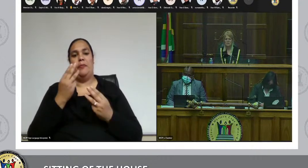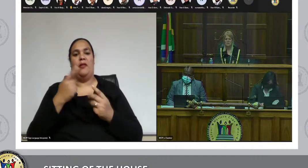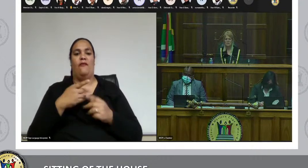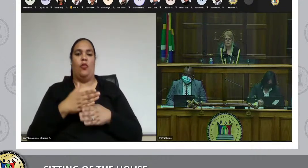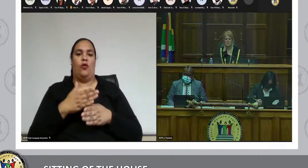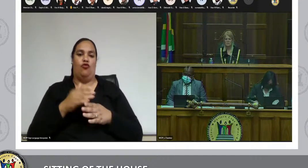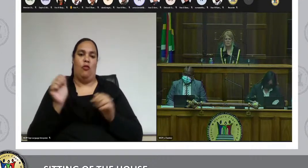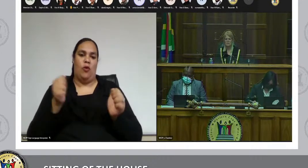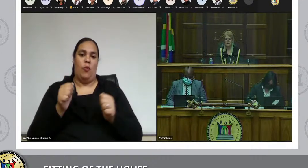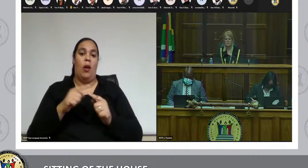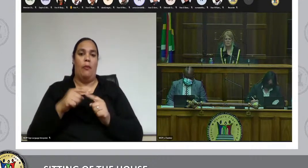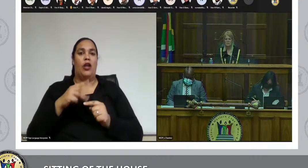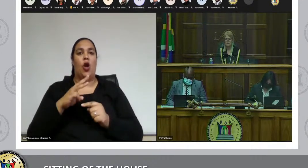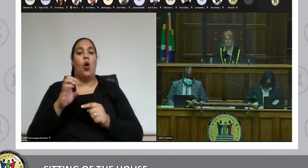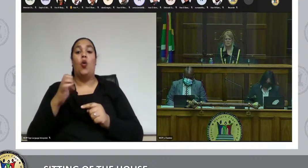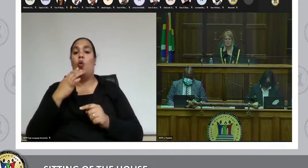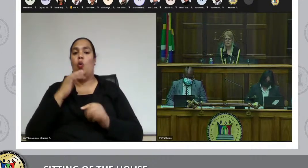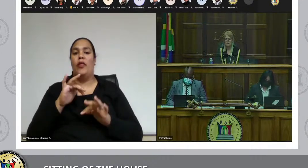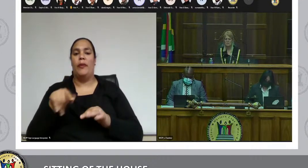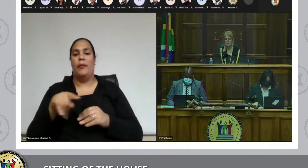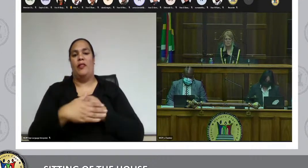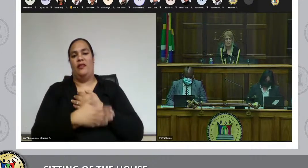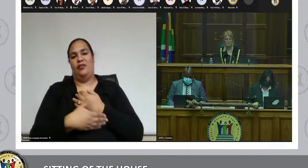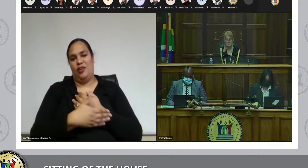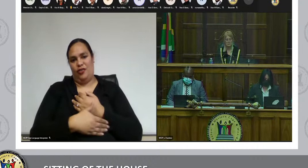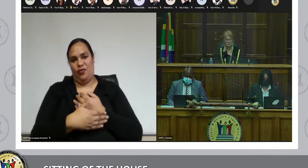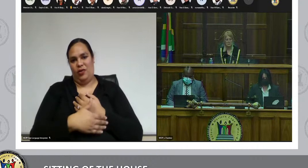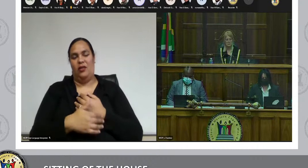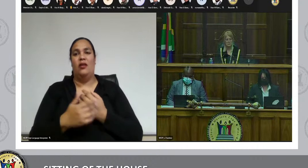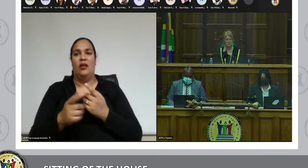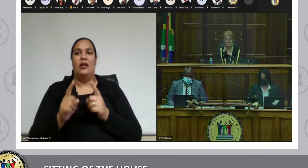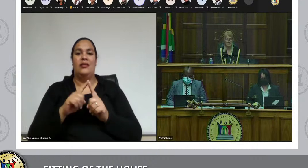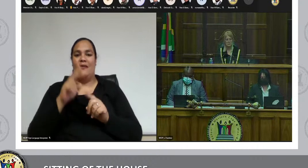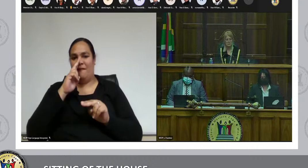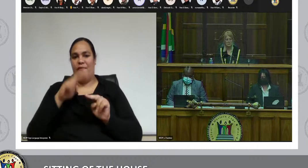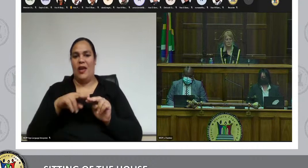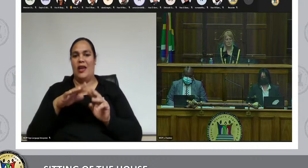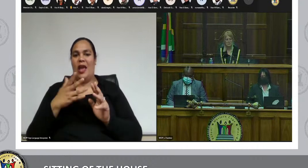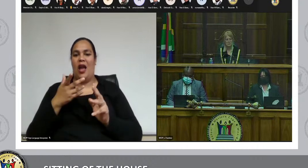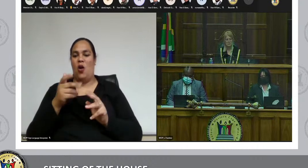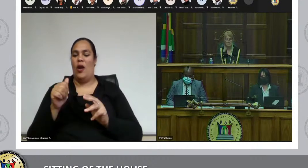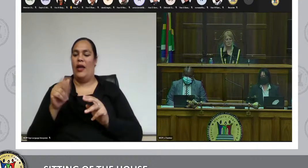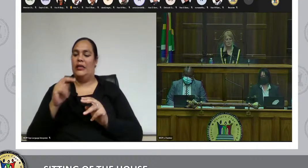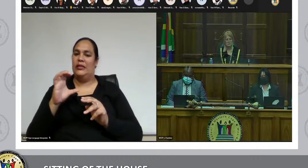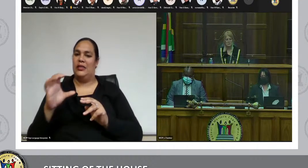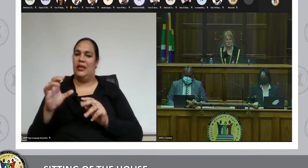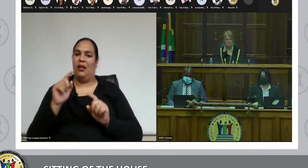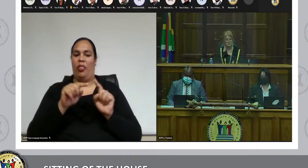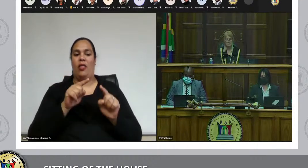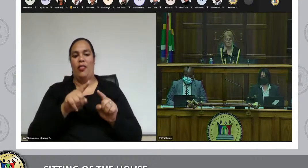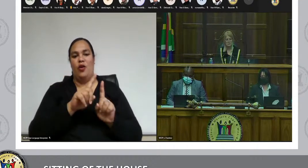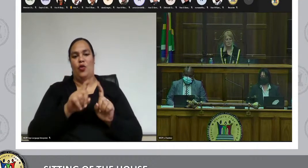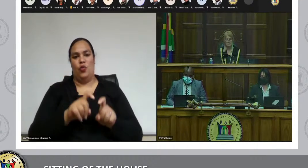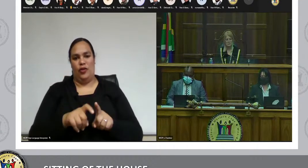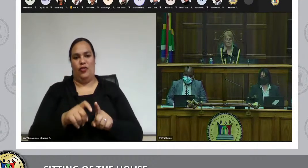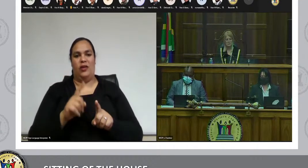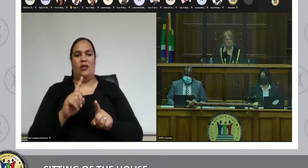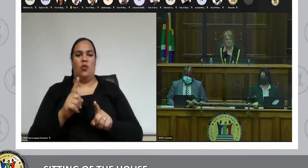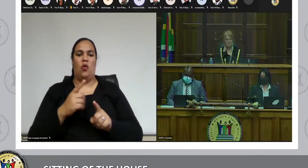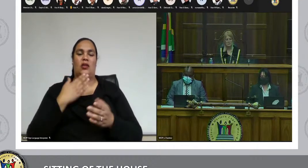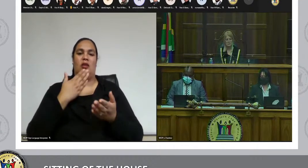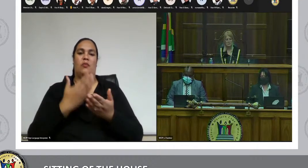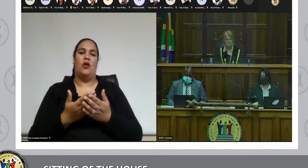job. We owe it to the citizens of this country. It's funny how jittery the ANC is on the question that was posed